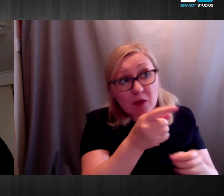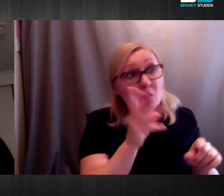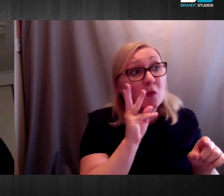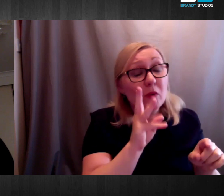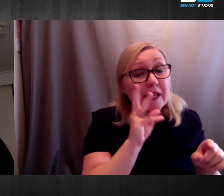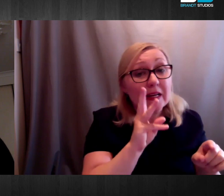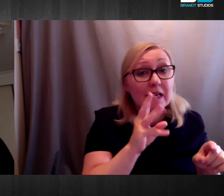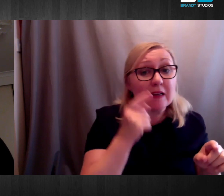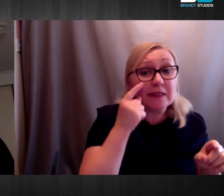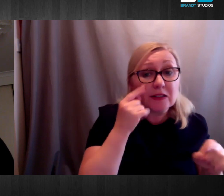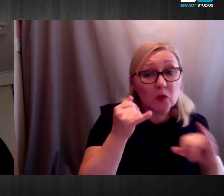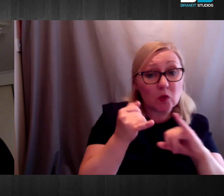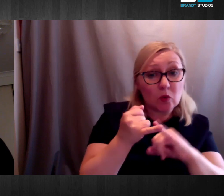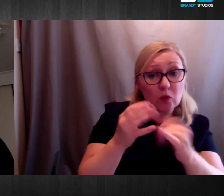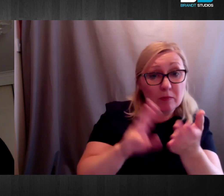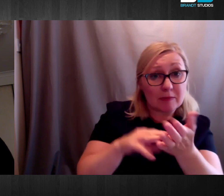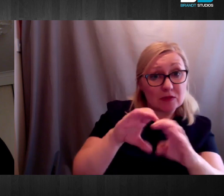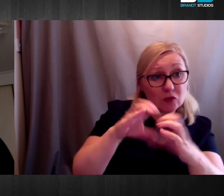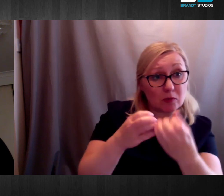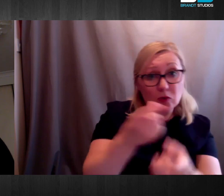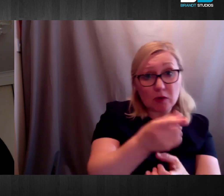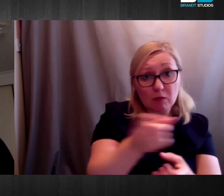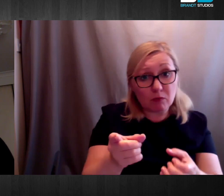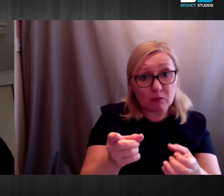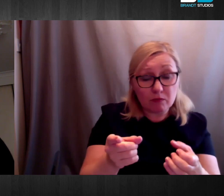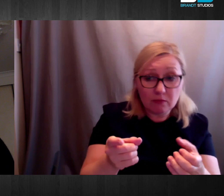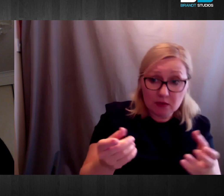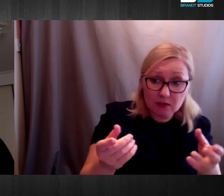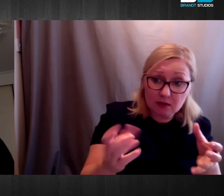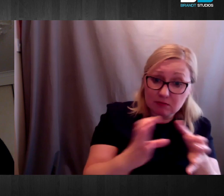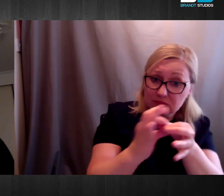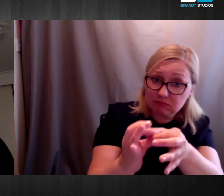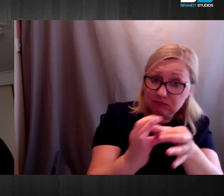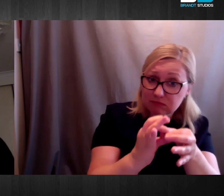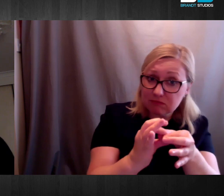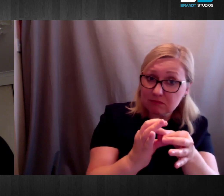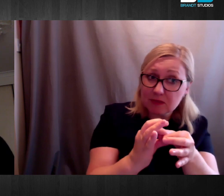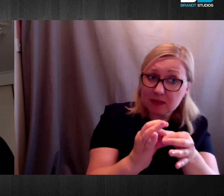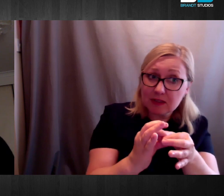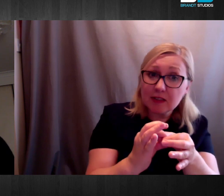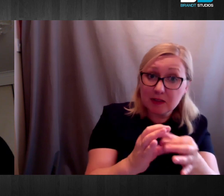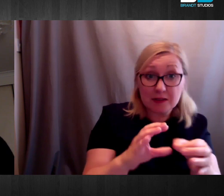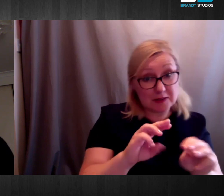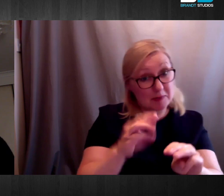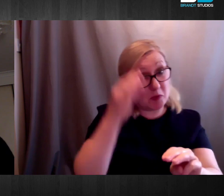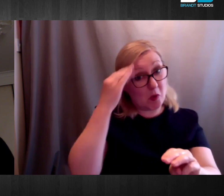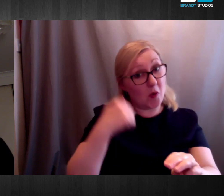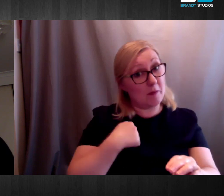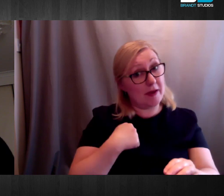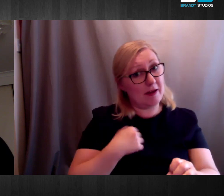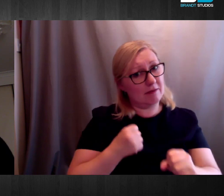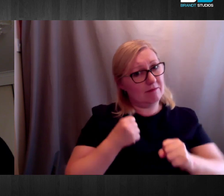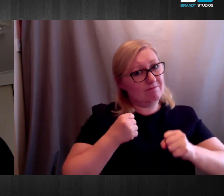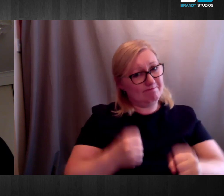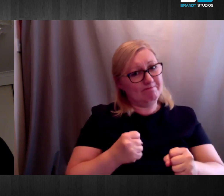people that know me would know that I've got a big soapbox and a hard knock on the door. And so I'm really pleased